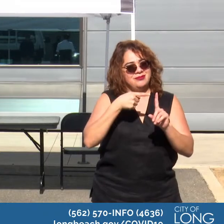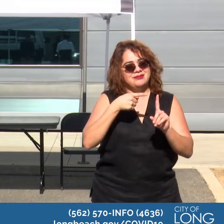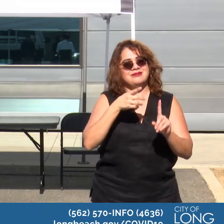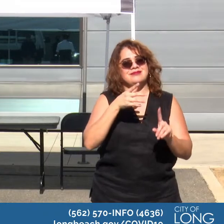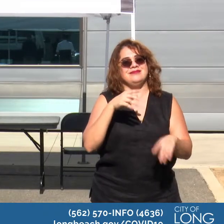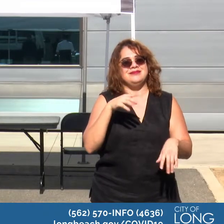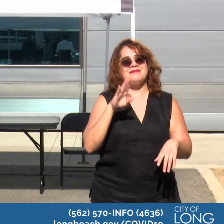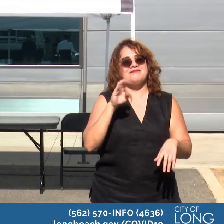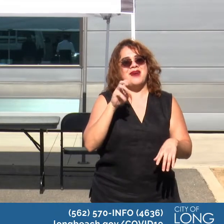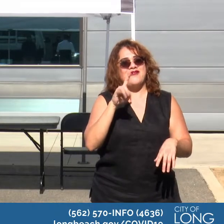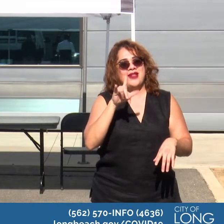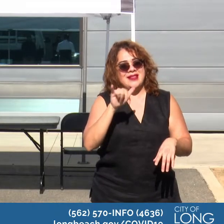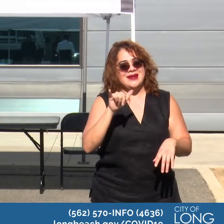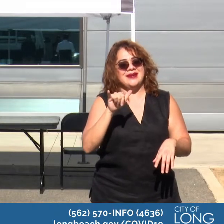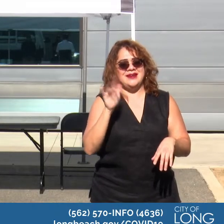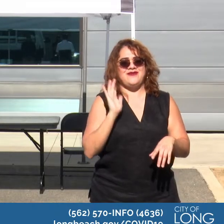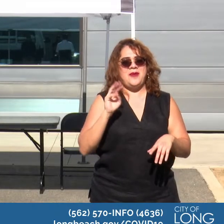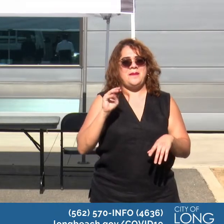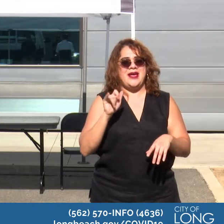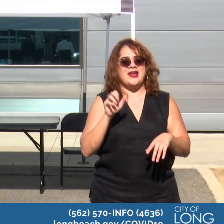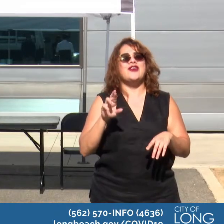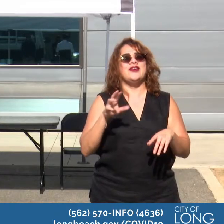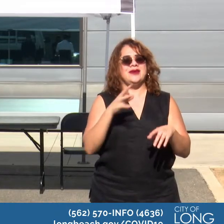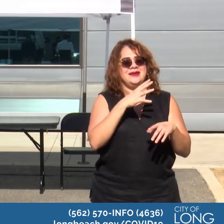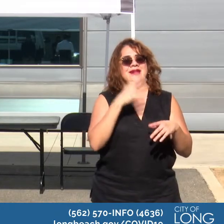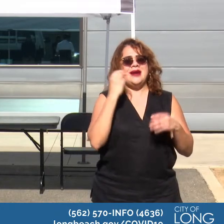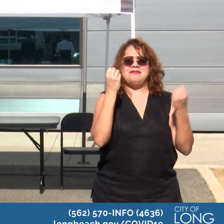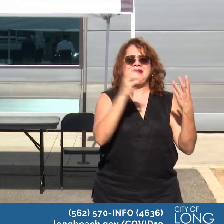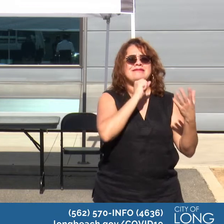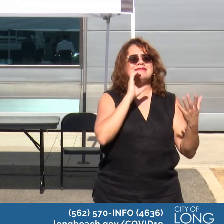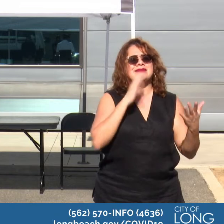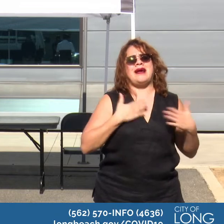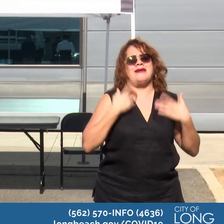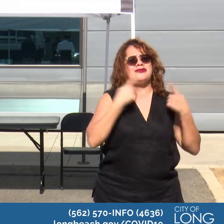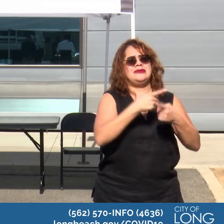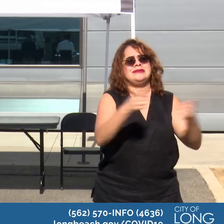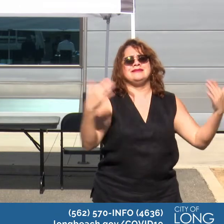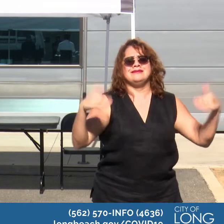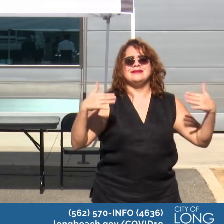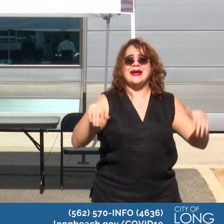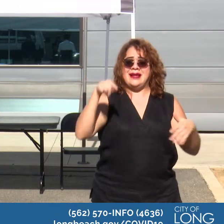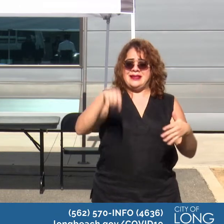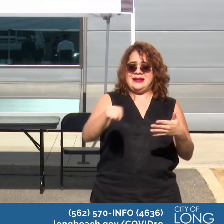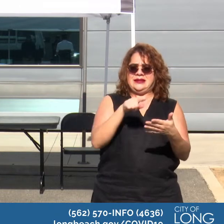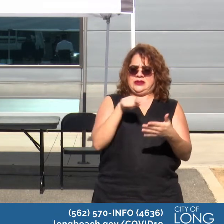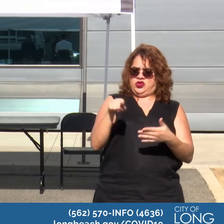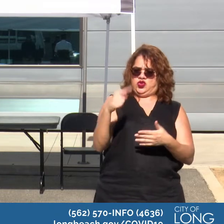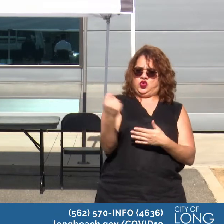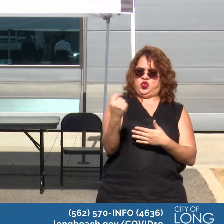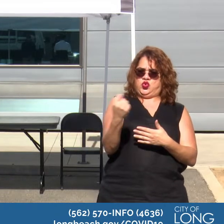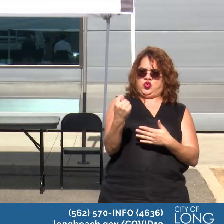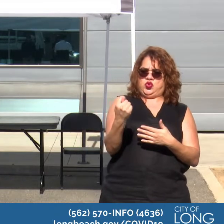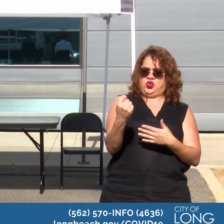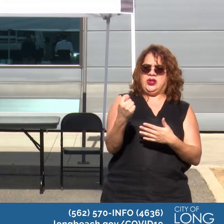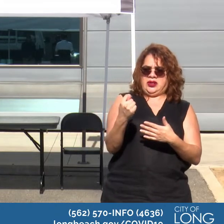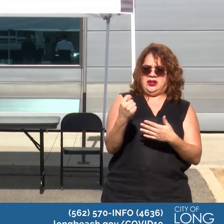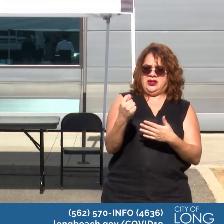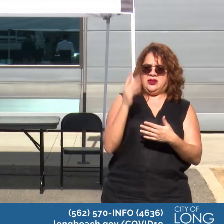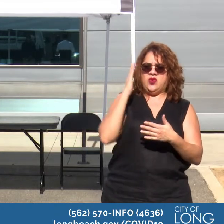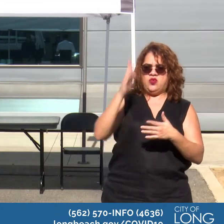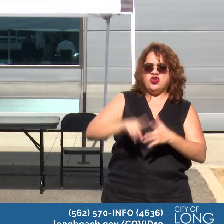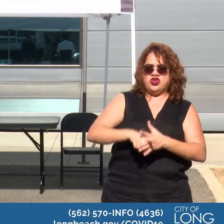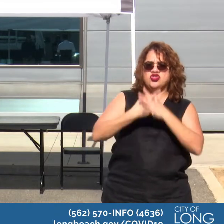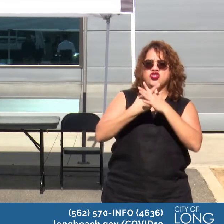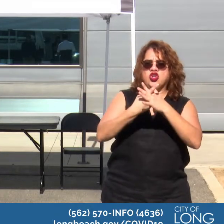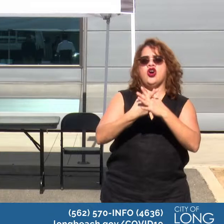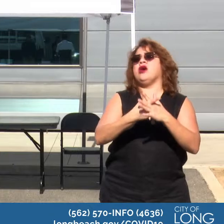on Tuesday of this upcoming week, we will also begin vaccinating our grocery workers. We are converting the Long